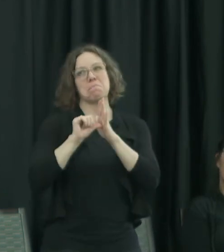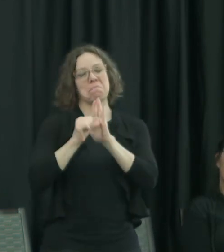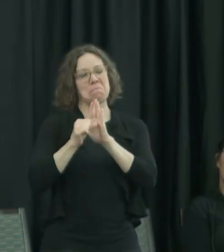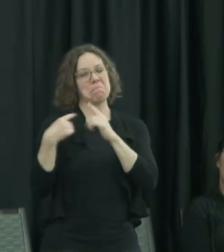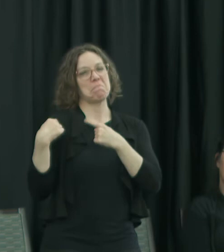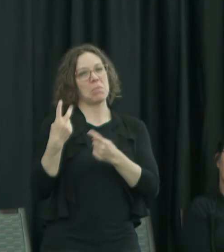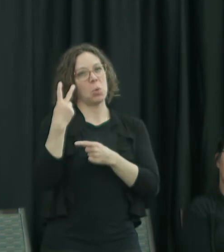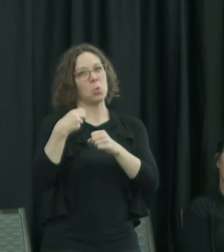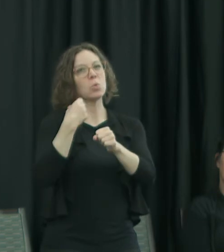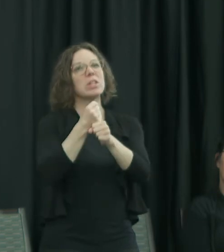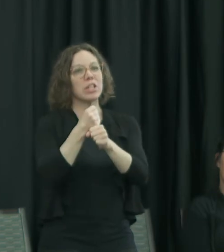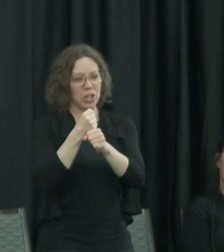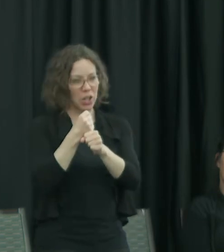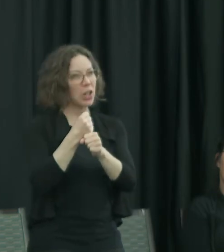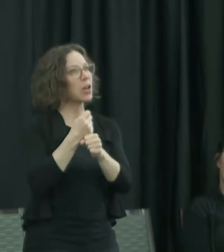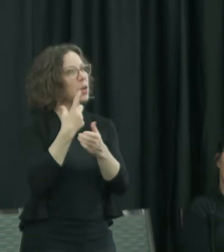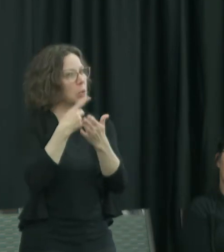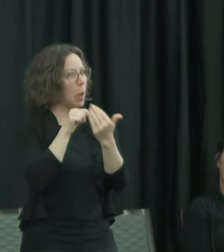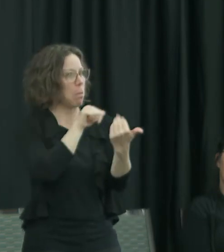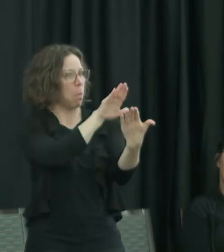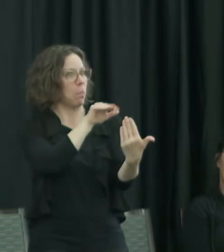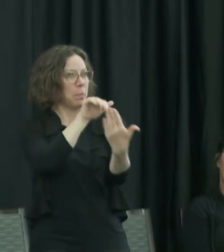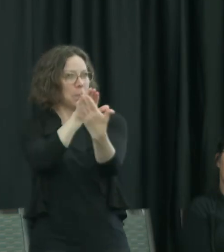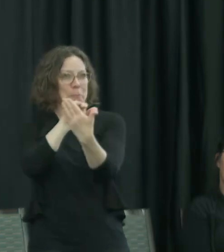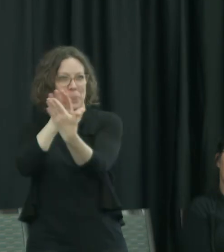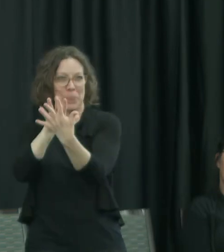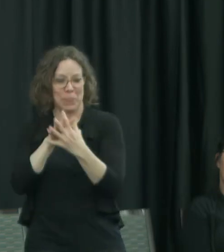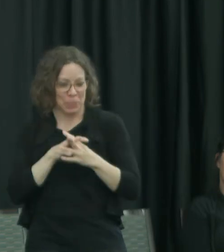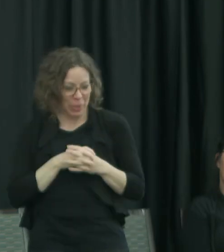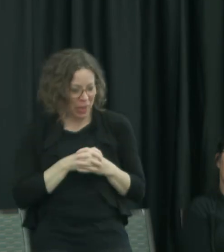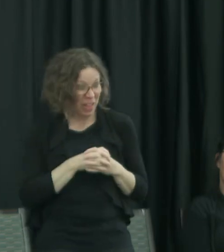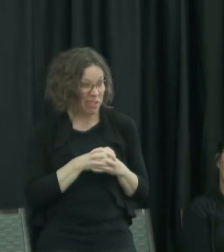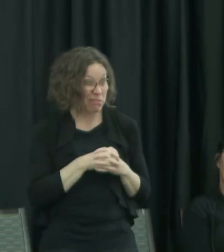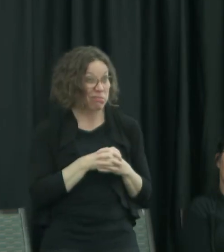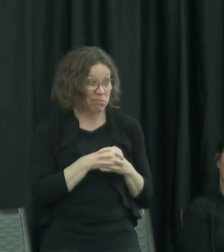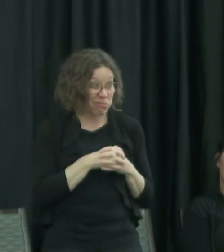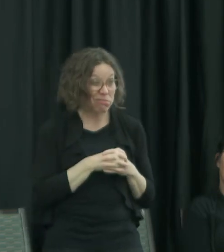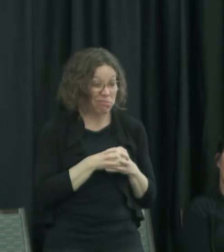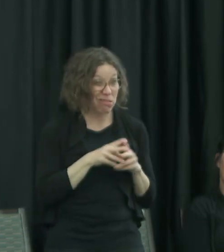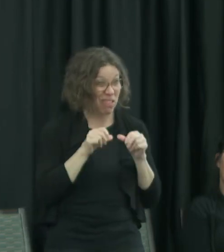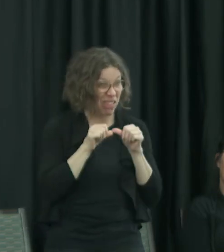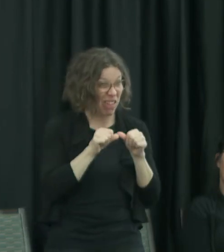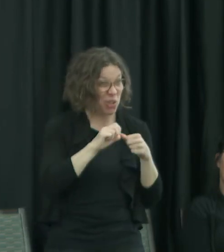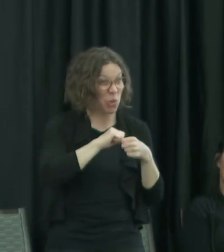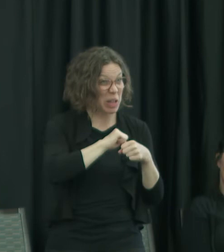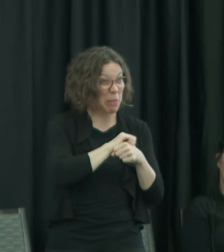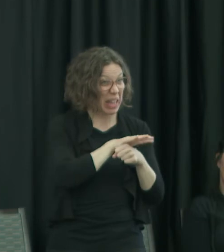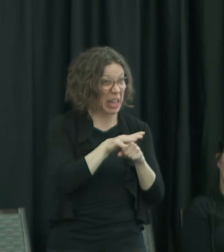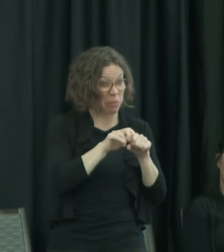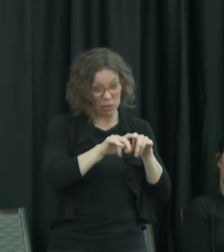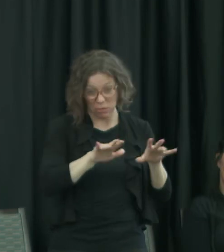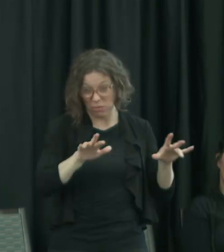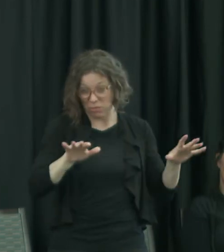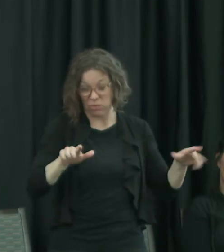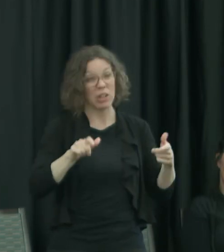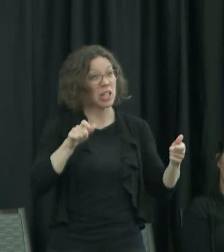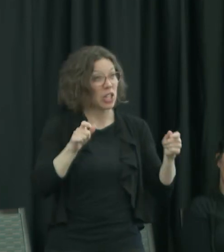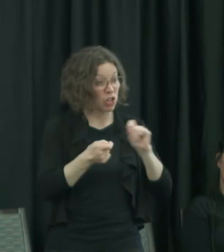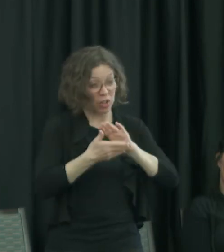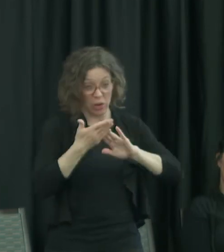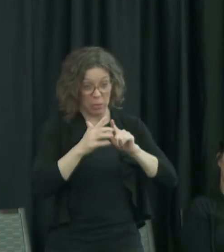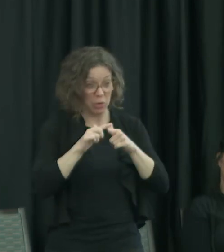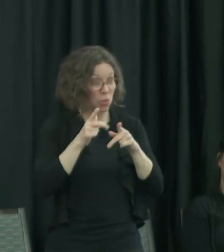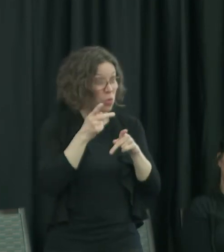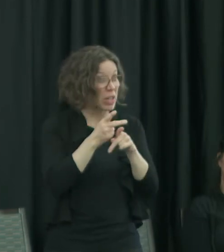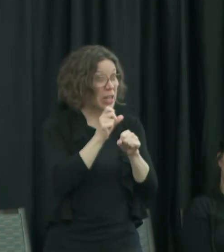2 years, what we've been faced with. The effects of an ongoing global pandemic and radically changing our operations to keep